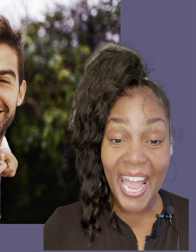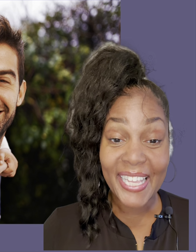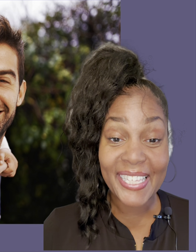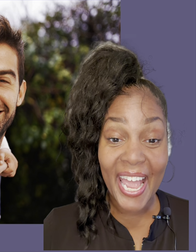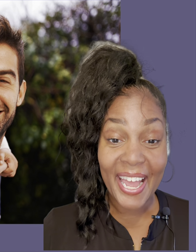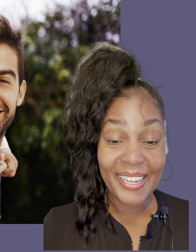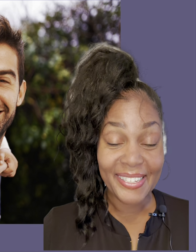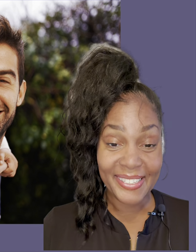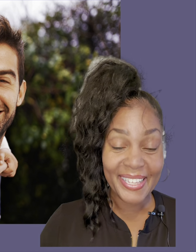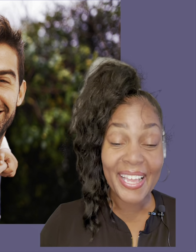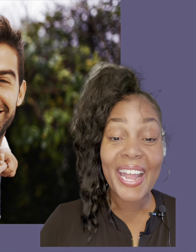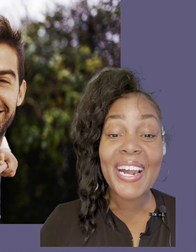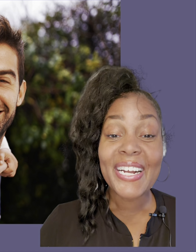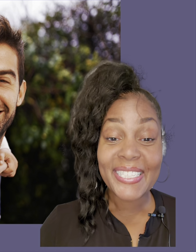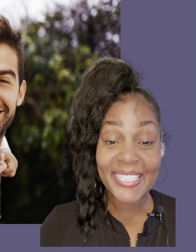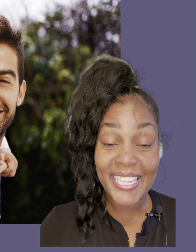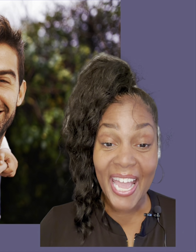dada,